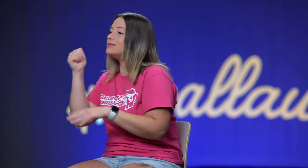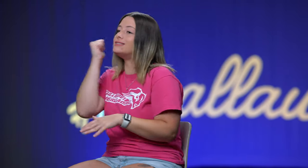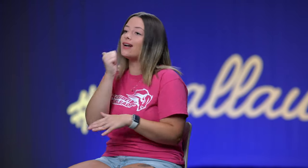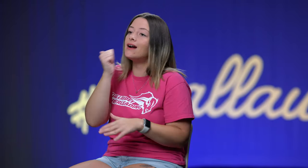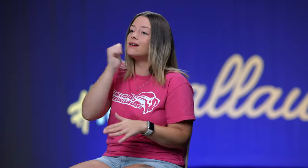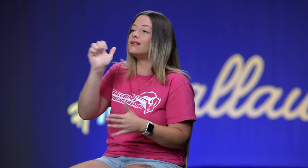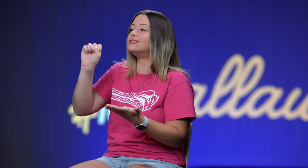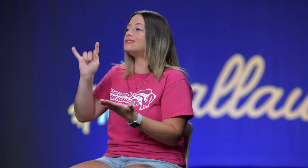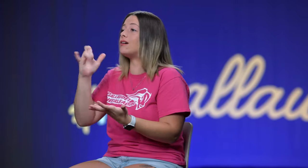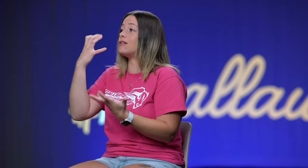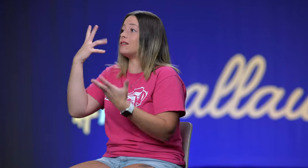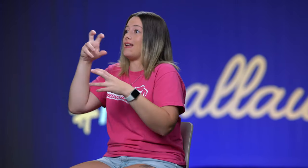city and surrounding areas.